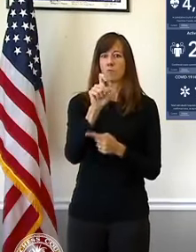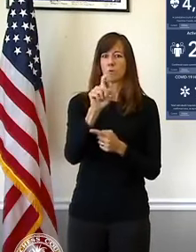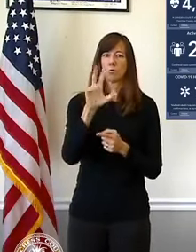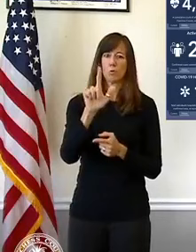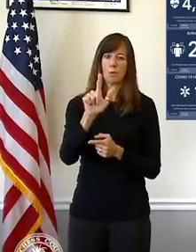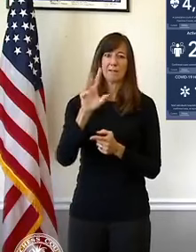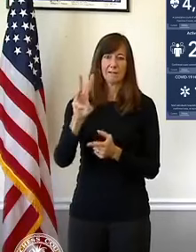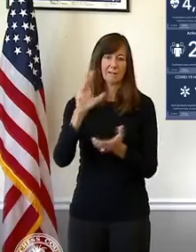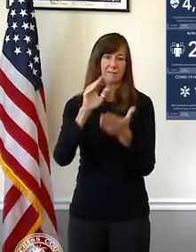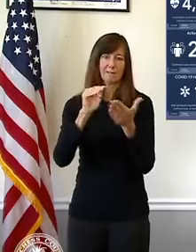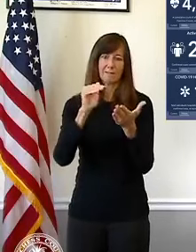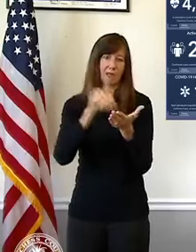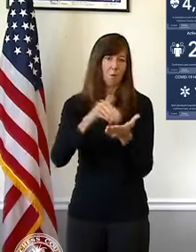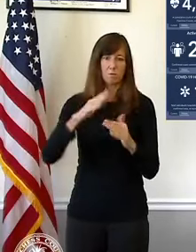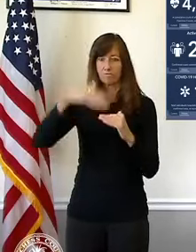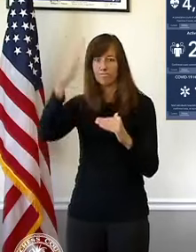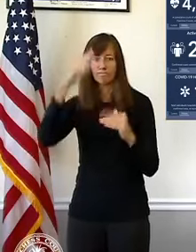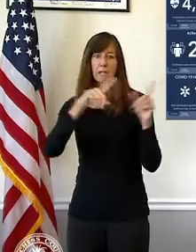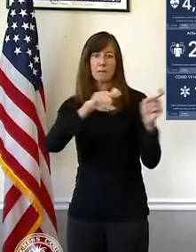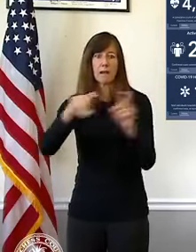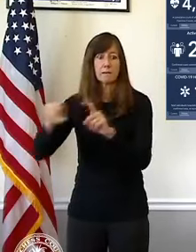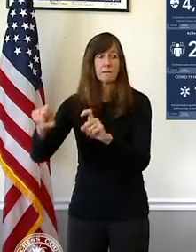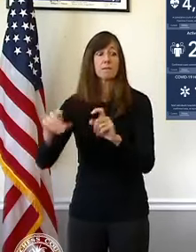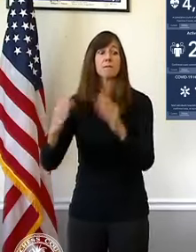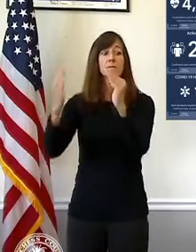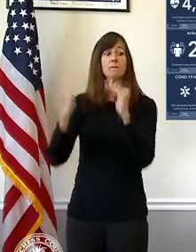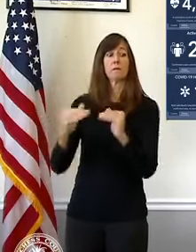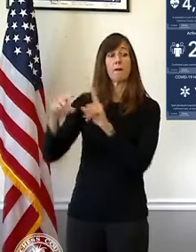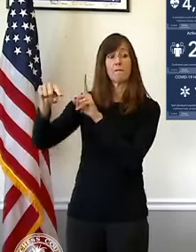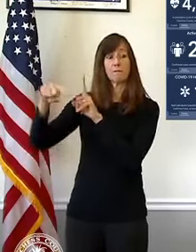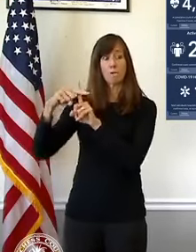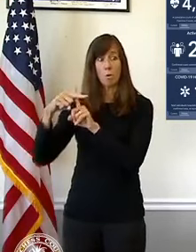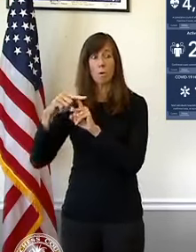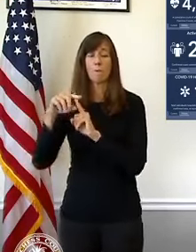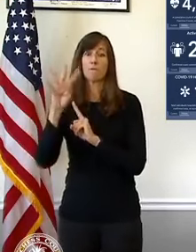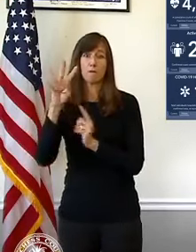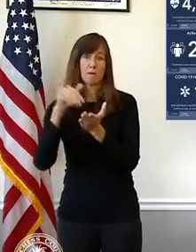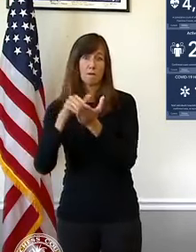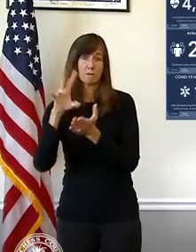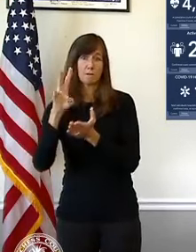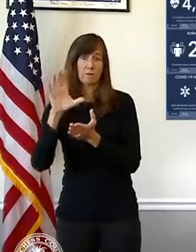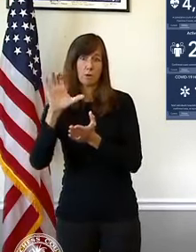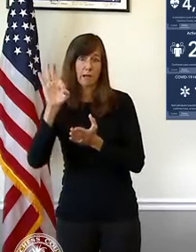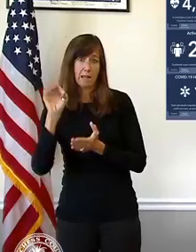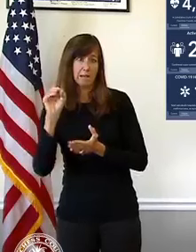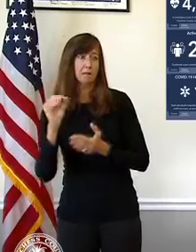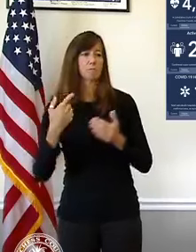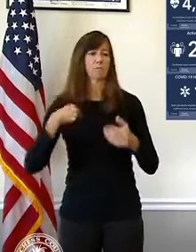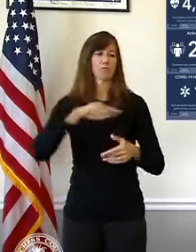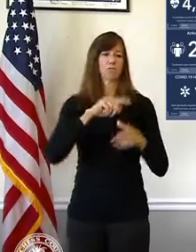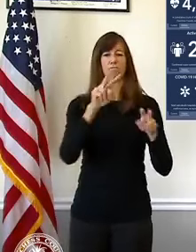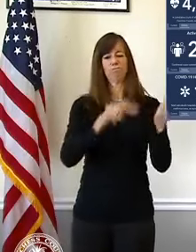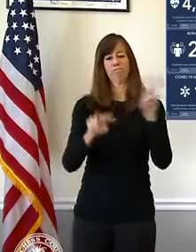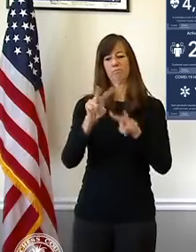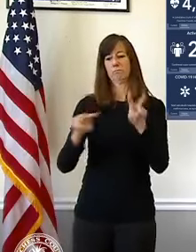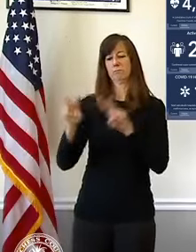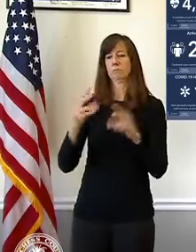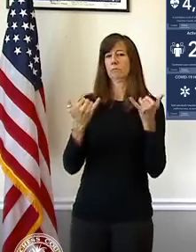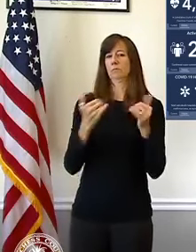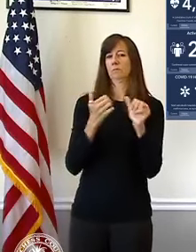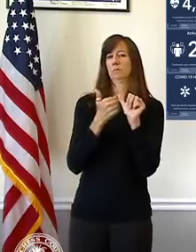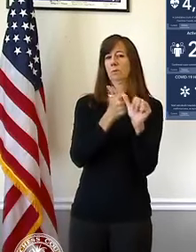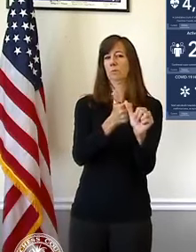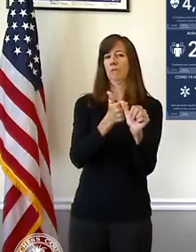4,790 total confirmed cases. We are monitoring 264 active cases as of today, with 10